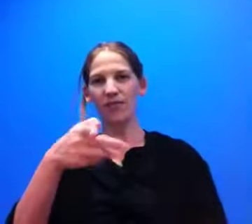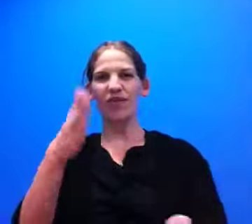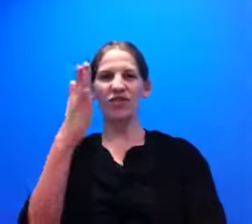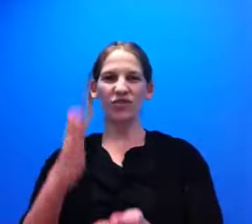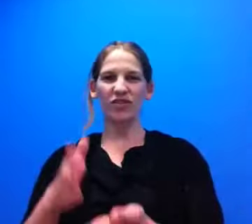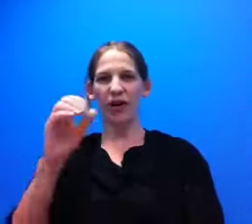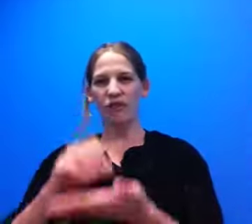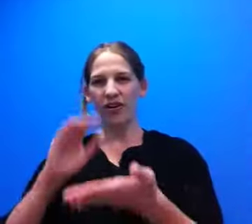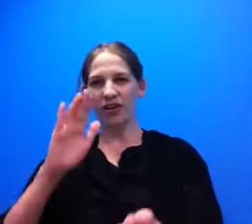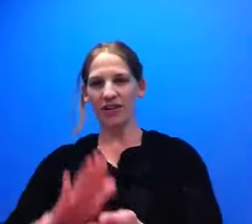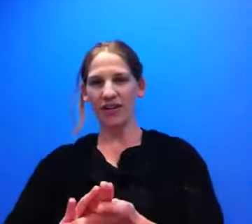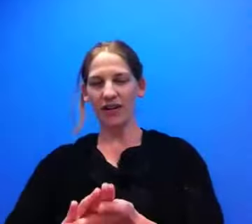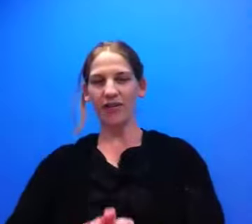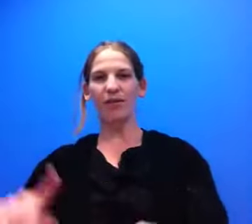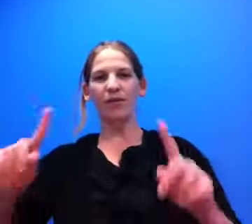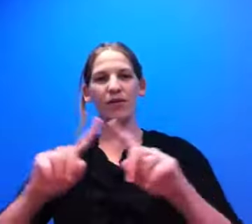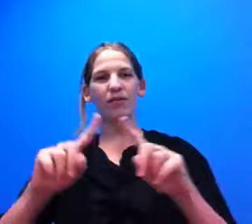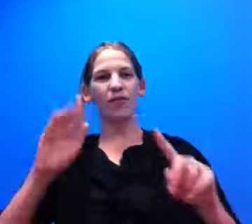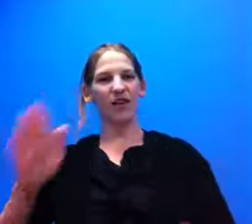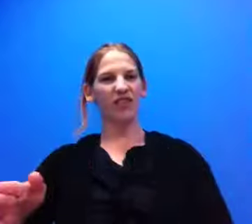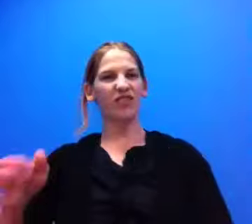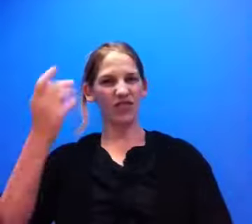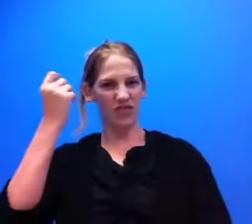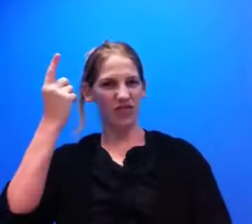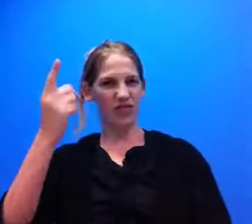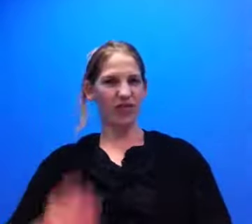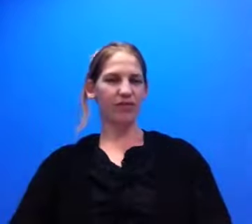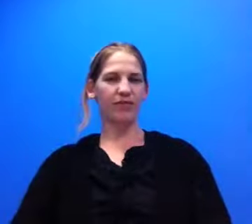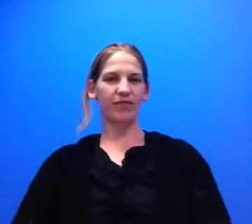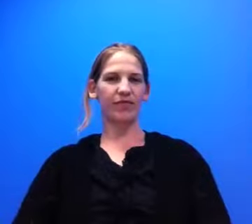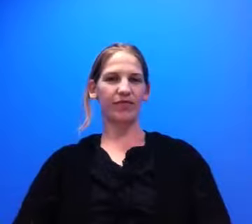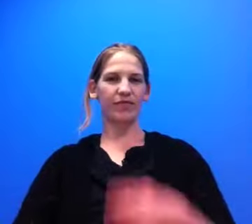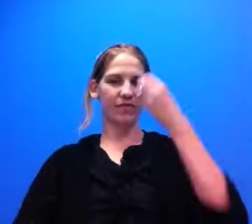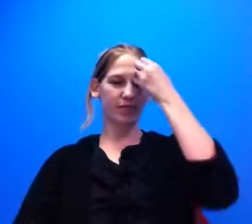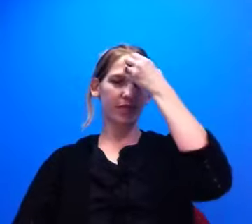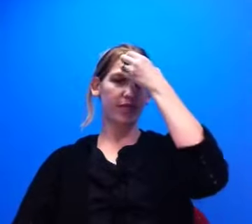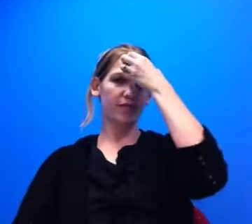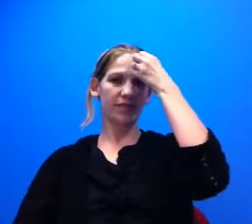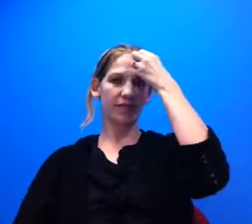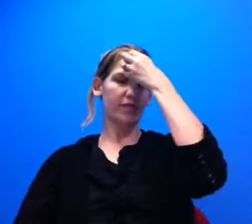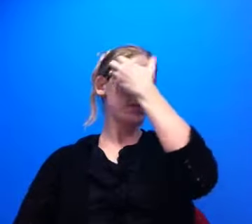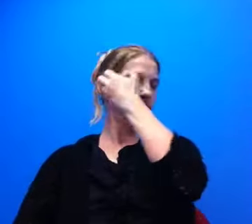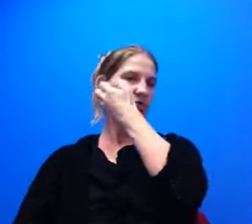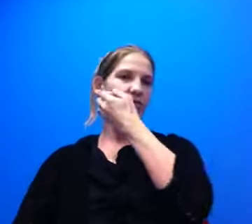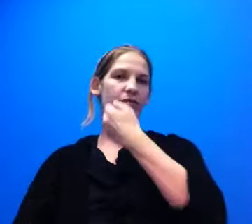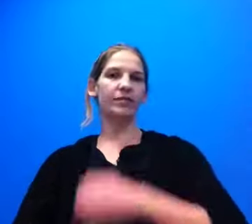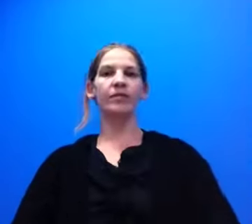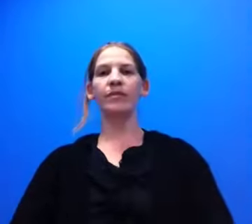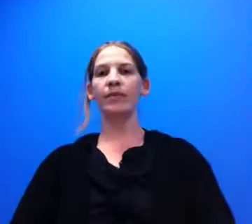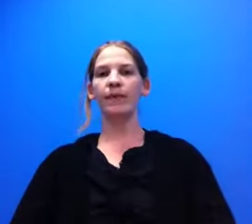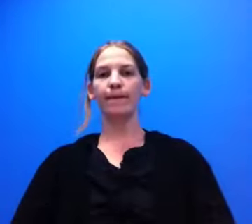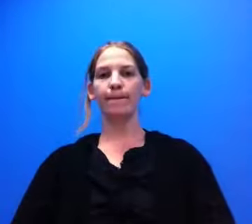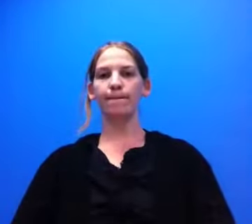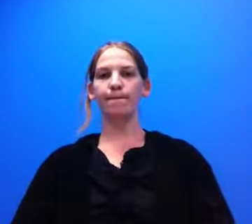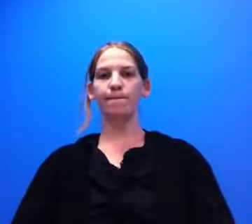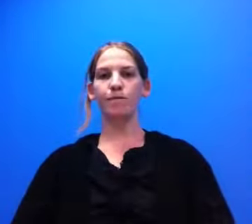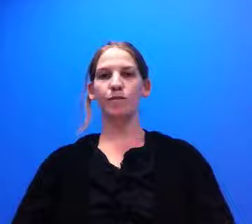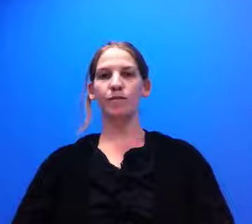at those problems and say, I don't need that middle step, and just write out the answer. And that's what we're trying to work to. See, remember, we're trying to get to the big time, which is beginning